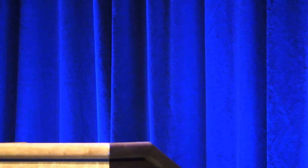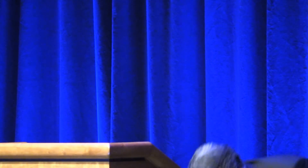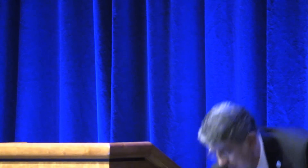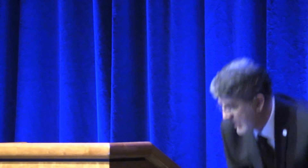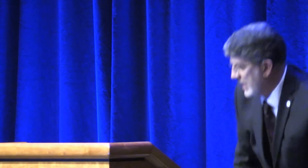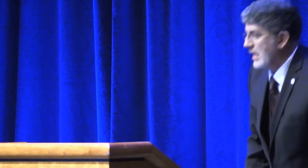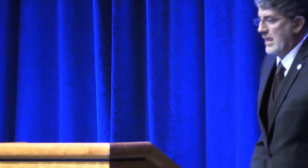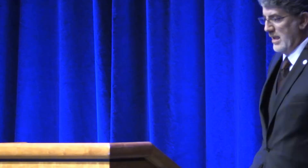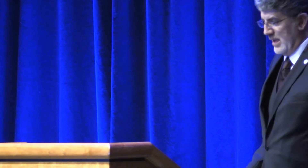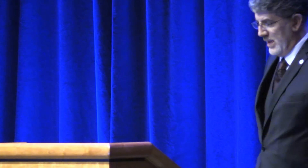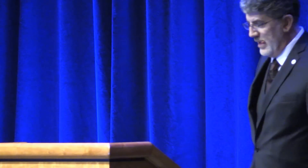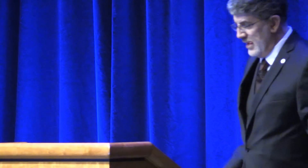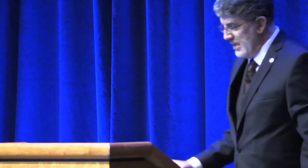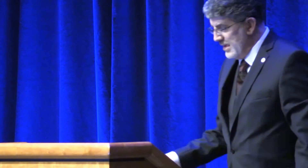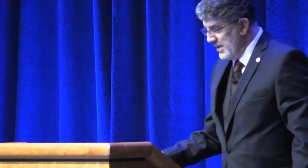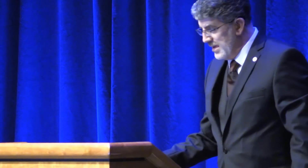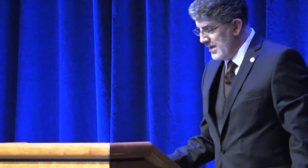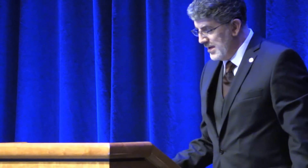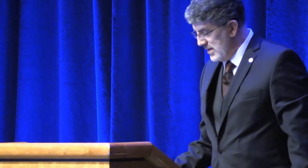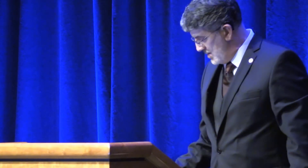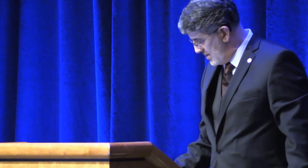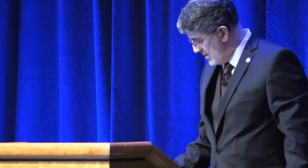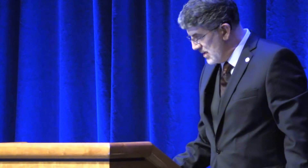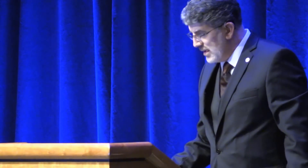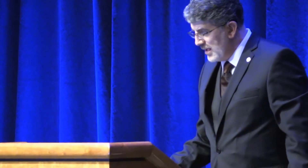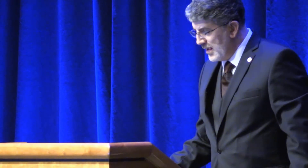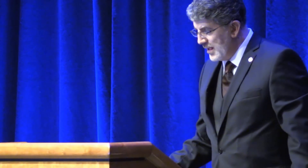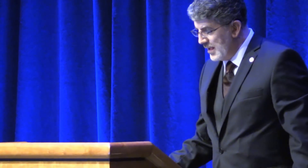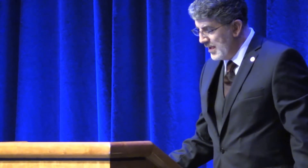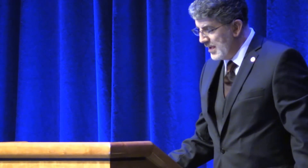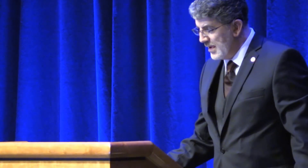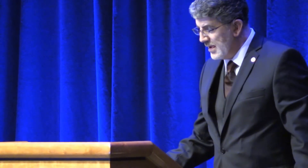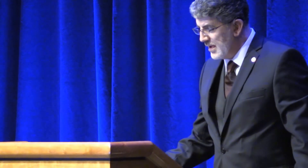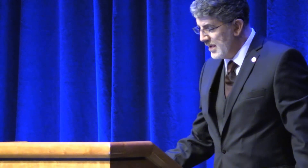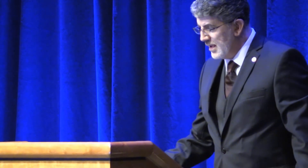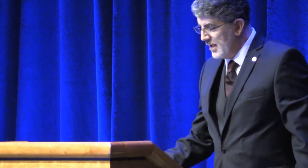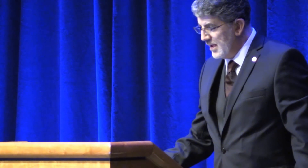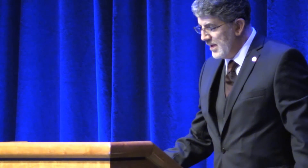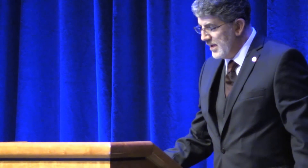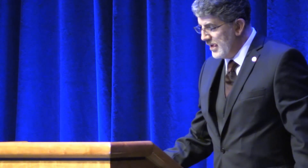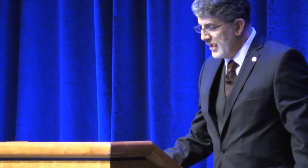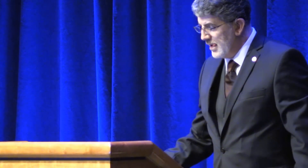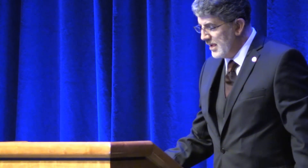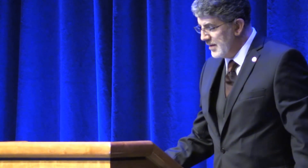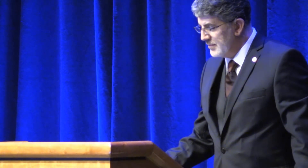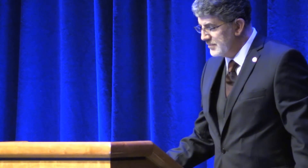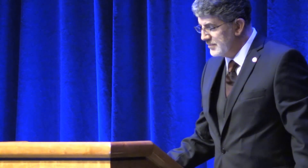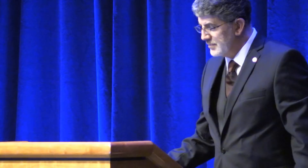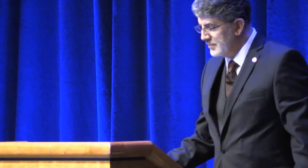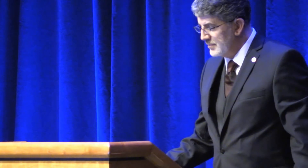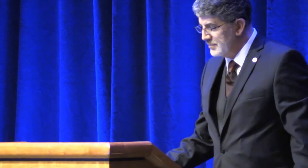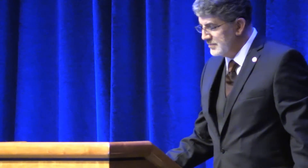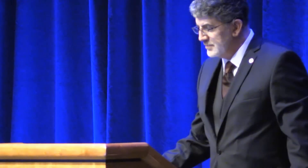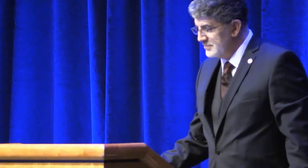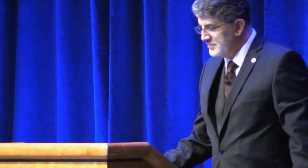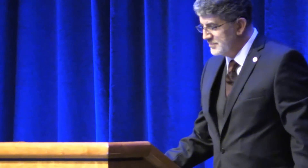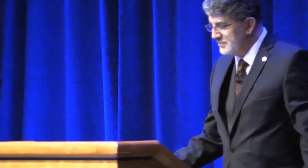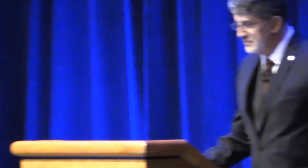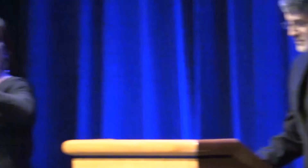to make sure that we all have the best communication access possible. Now, a lot of people are watching us